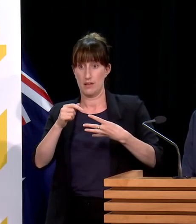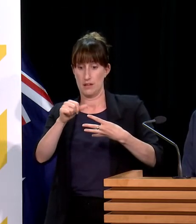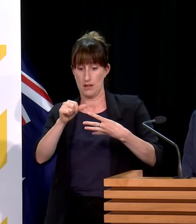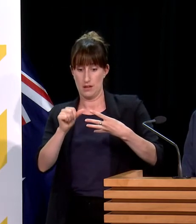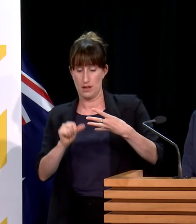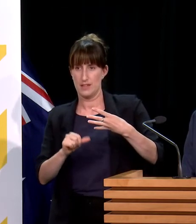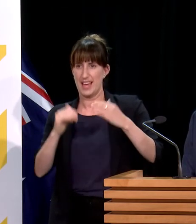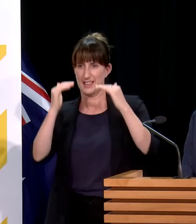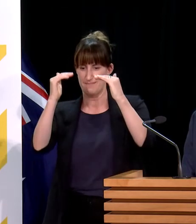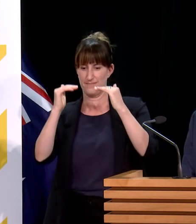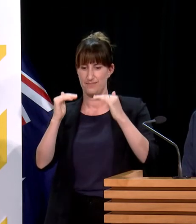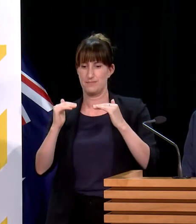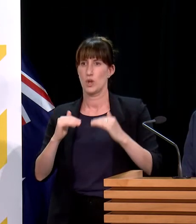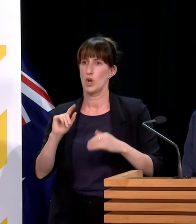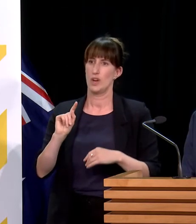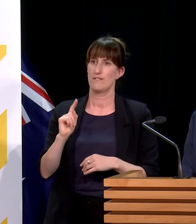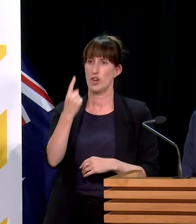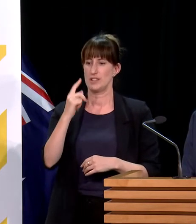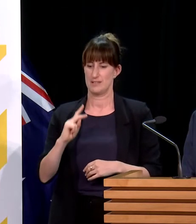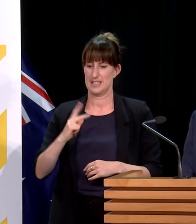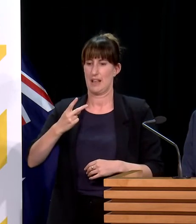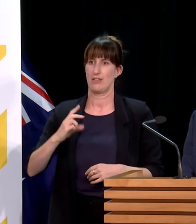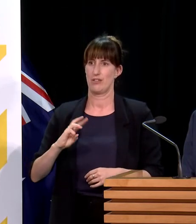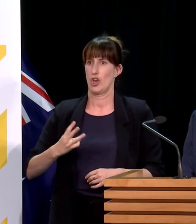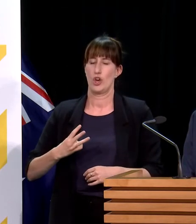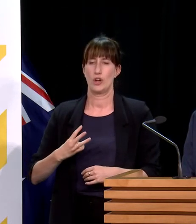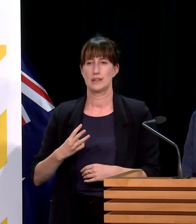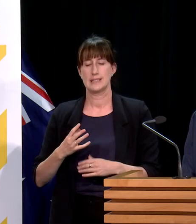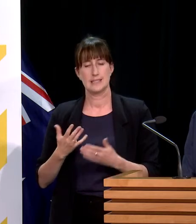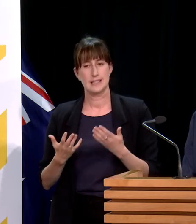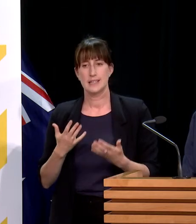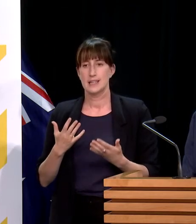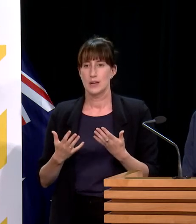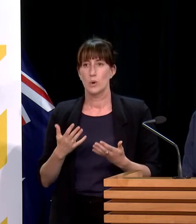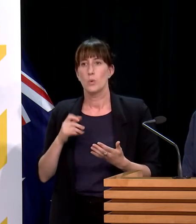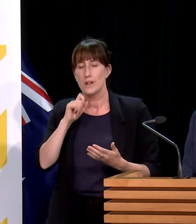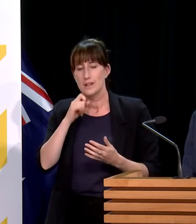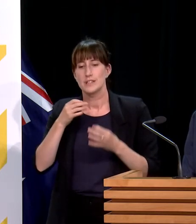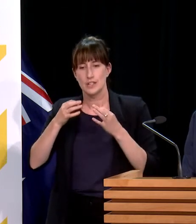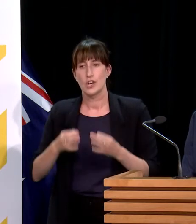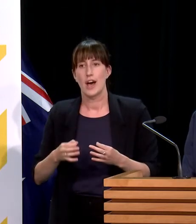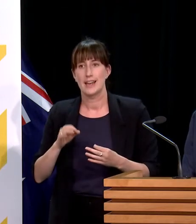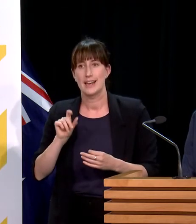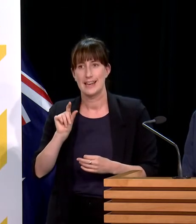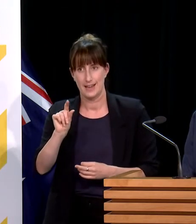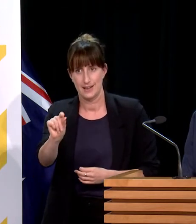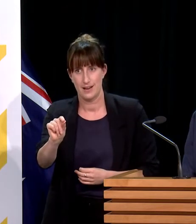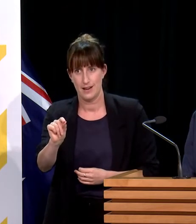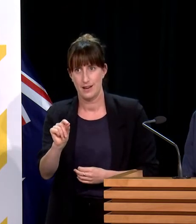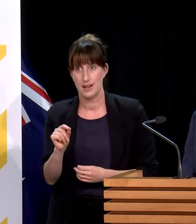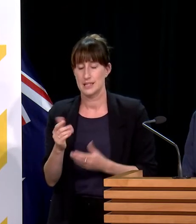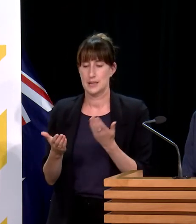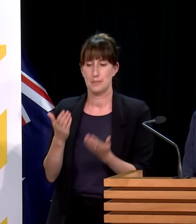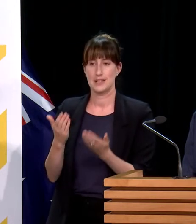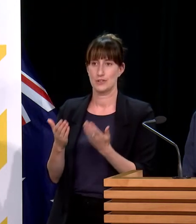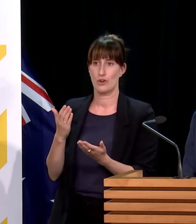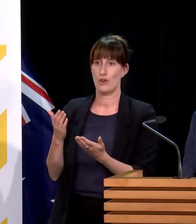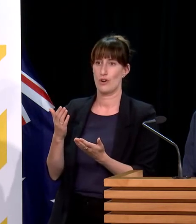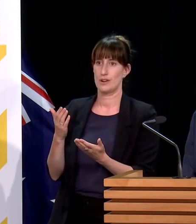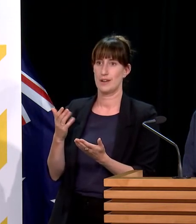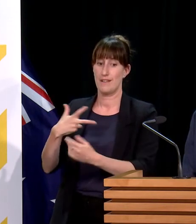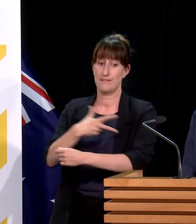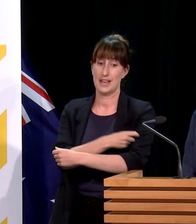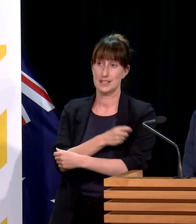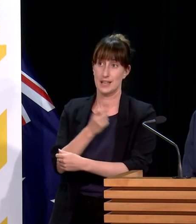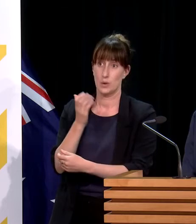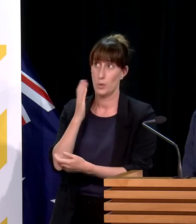So we'll refine that based on when we, how many vaccines, which vaccines, when we get them, all of